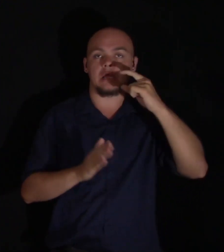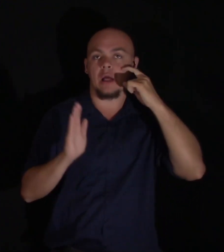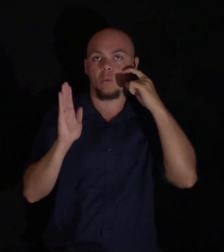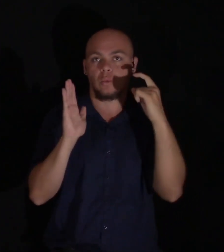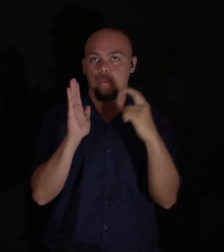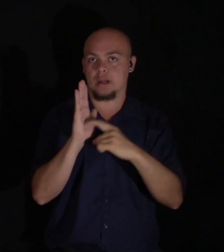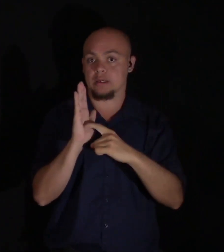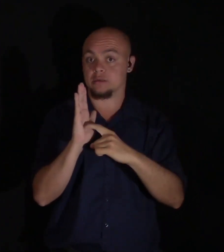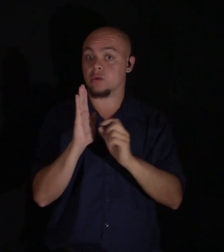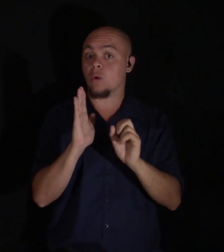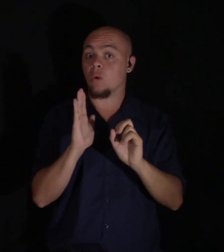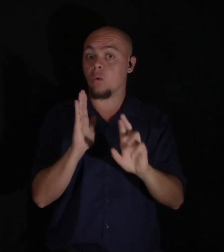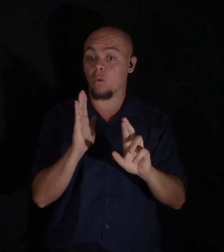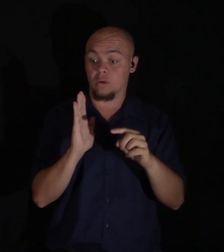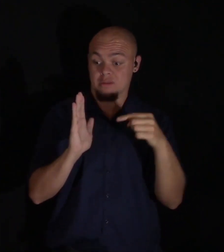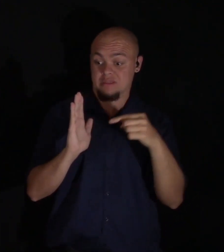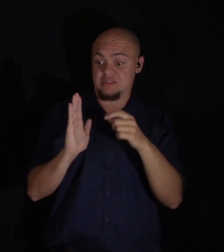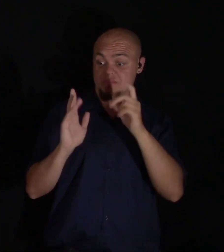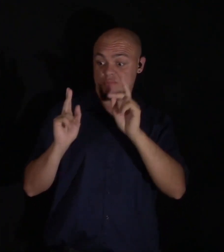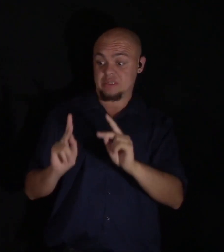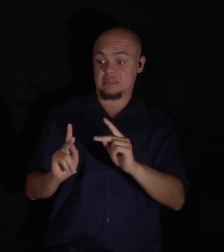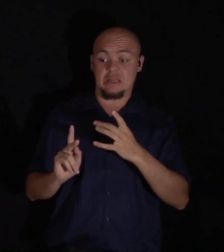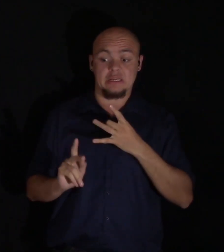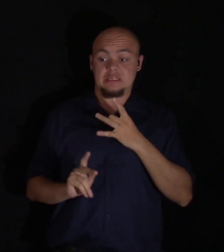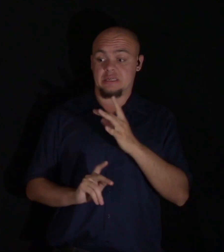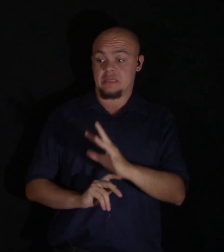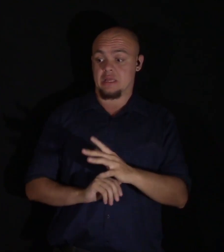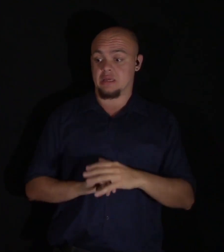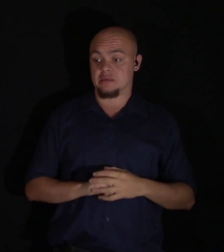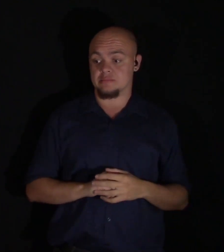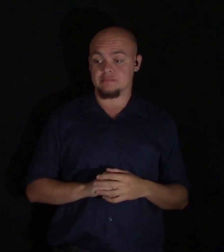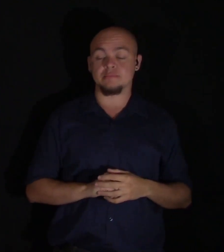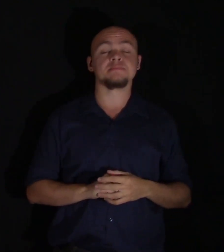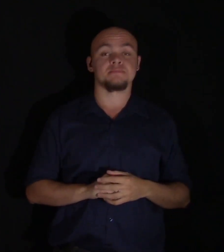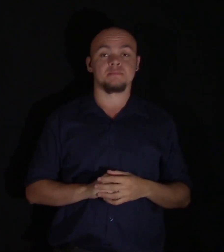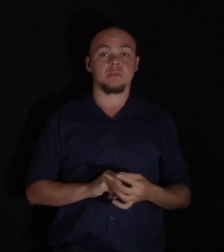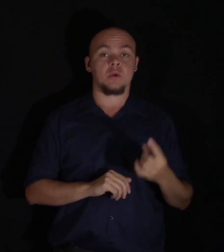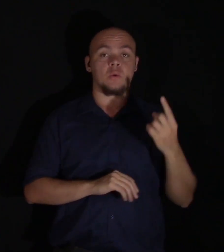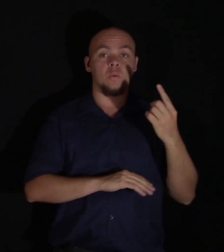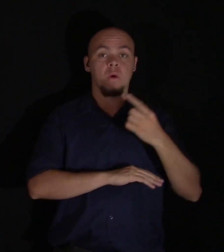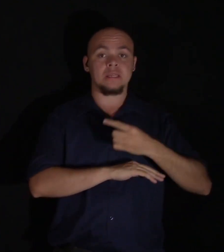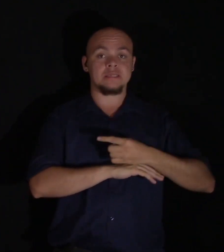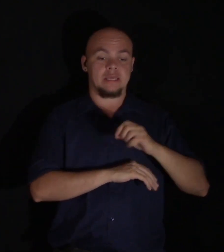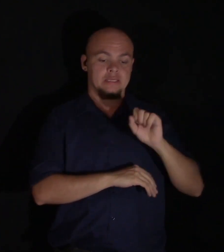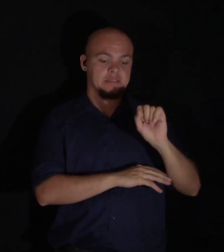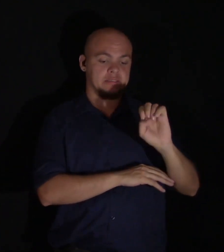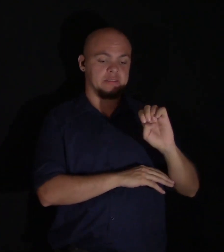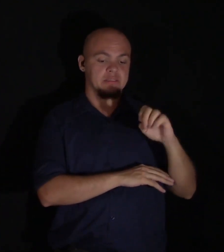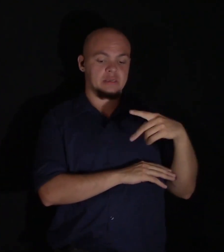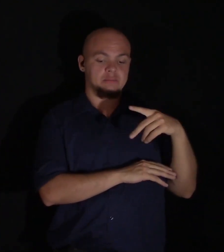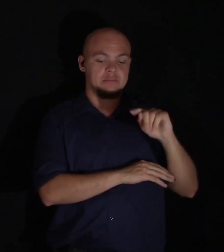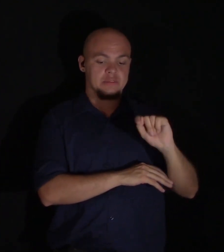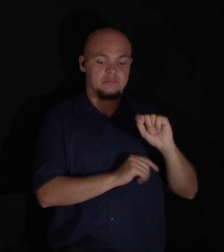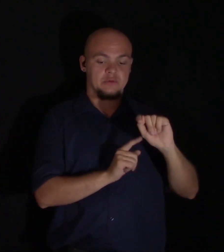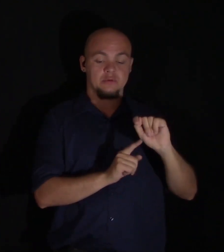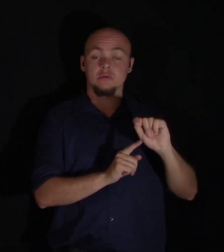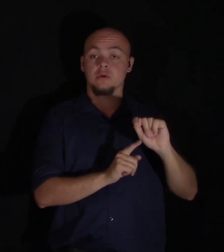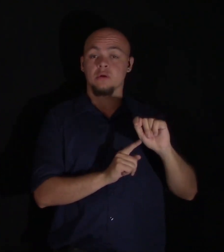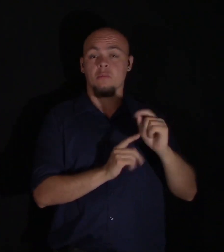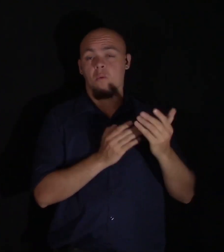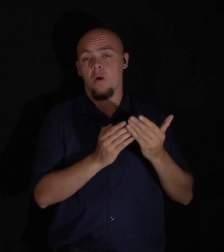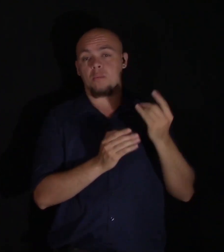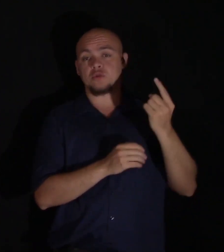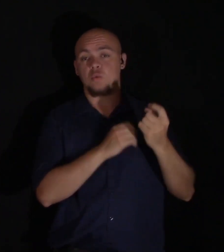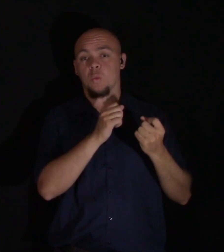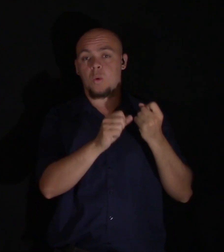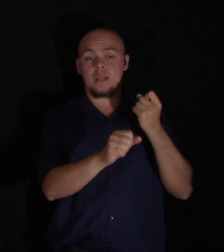or like. But then, one day in September, almost a year after my